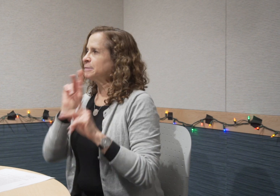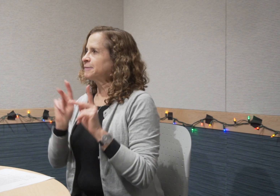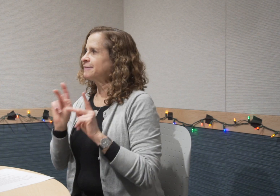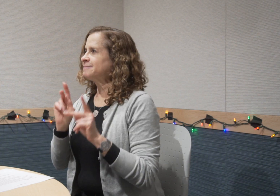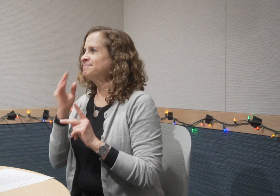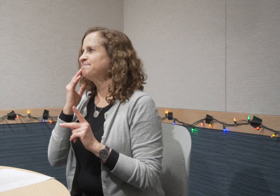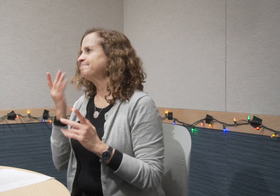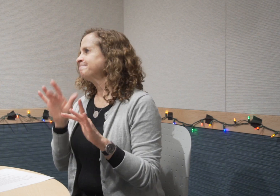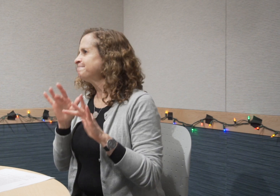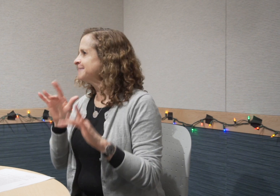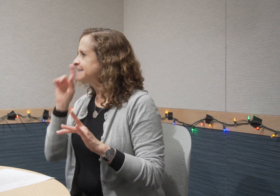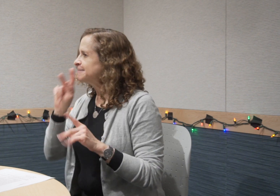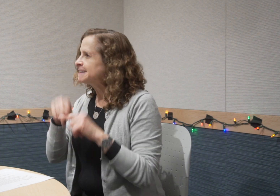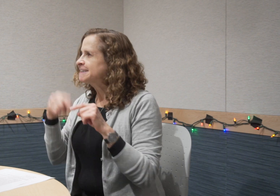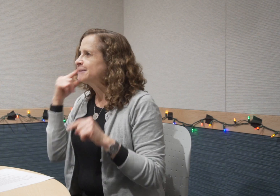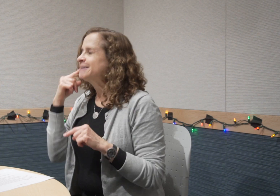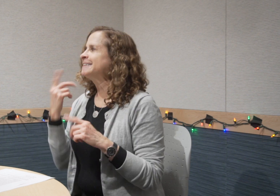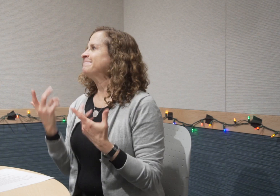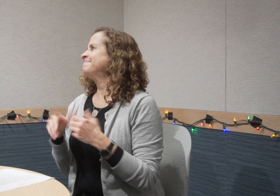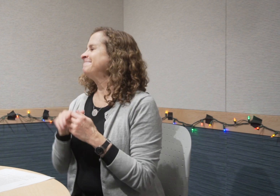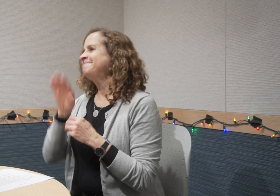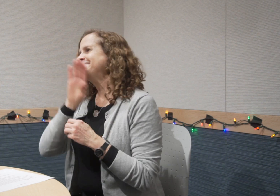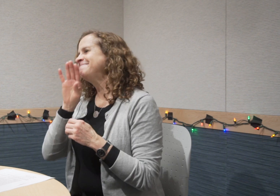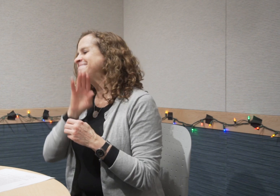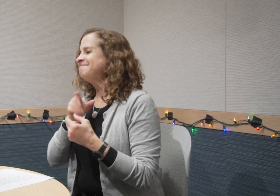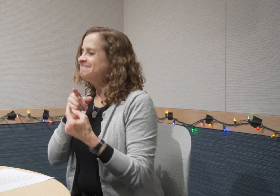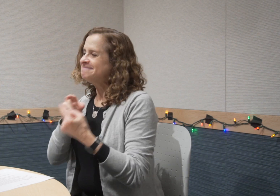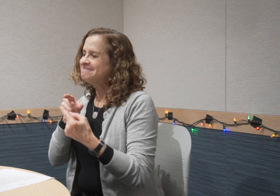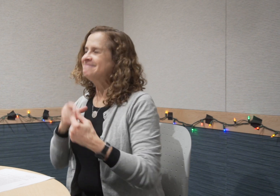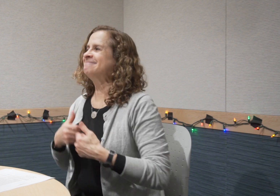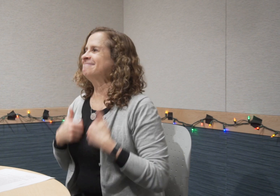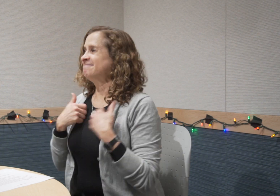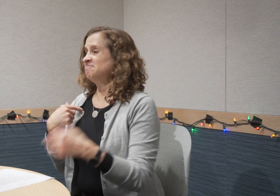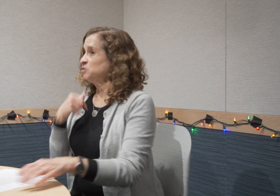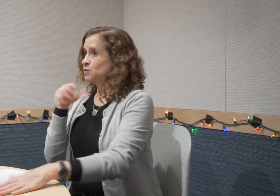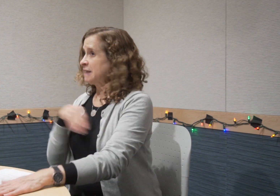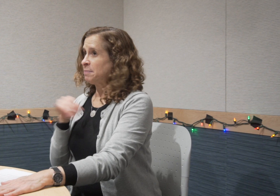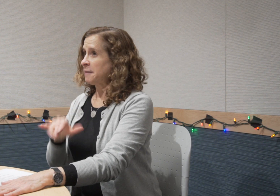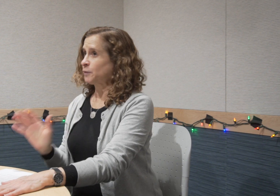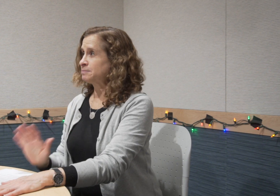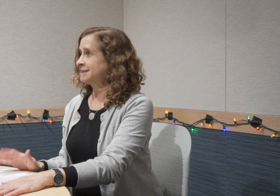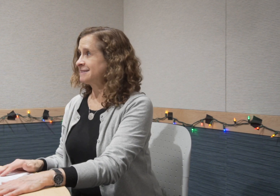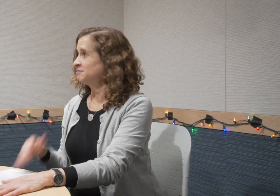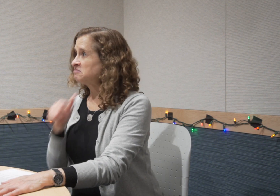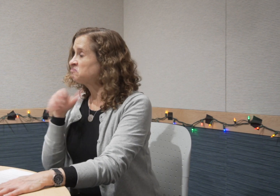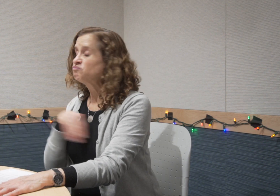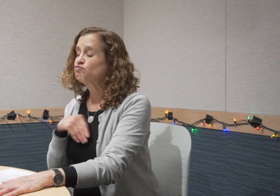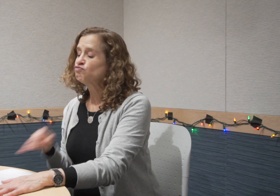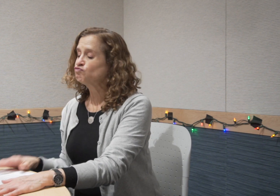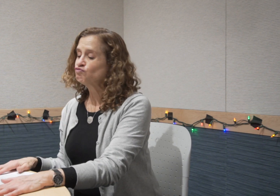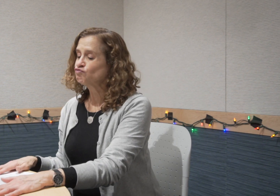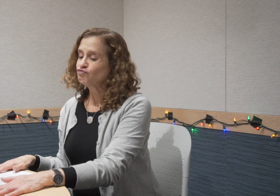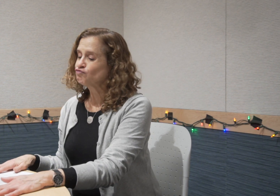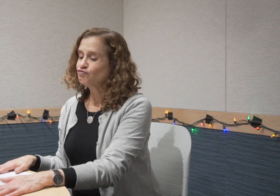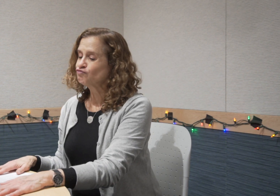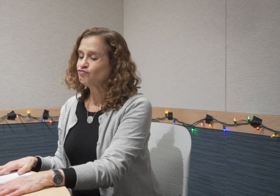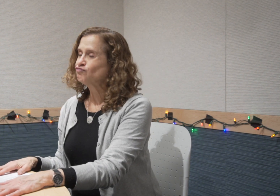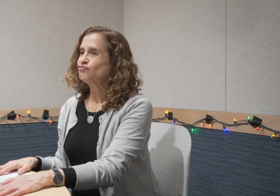more like, pitying deaf people. They can't hear all their frustrations and struggles. We don't accept those films. Of course, yeah. That's